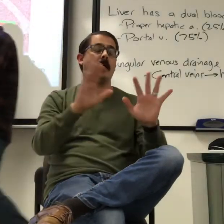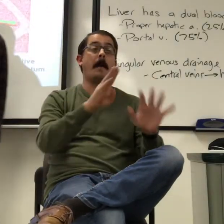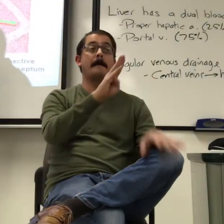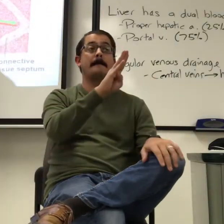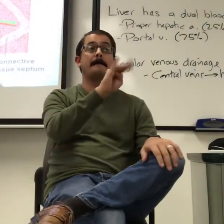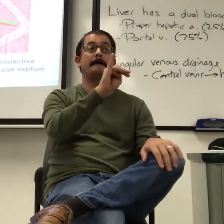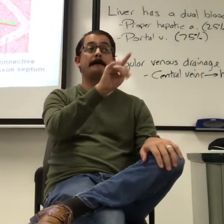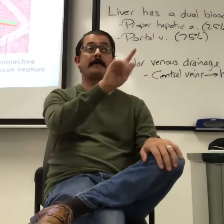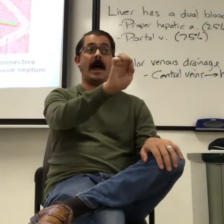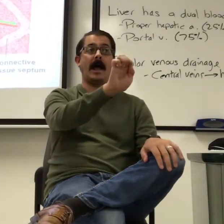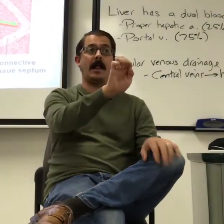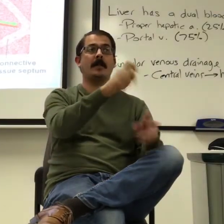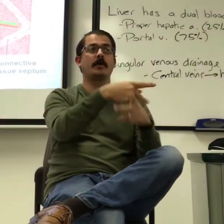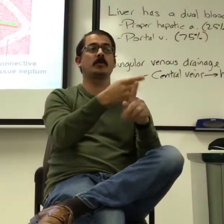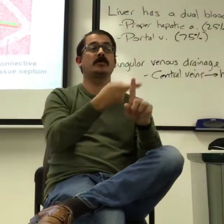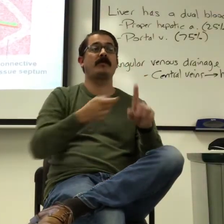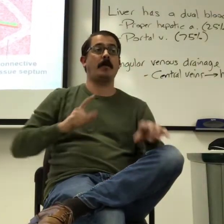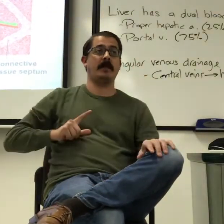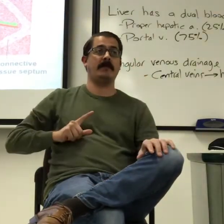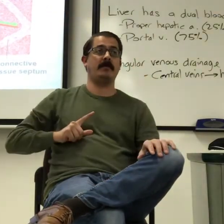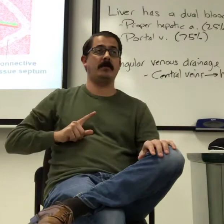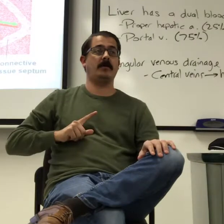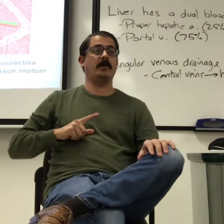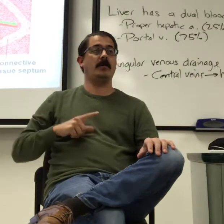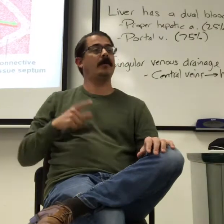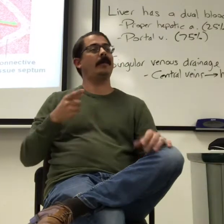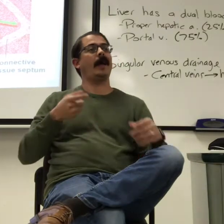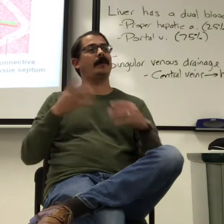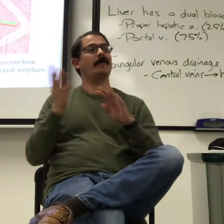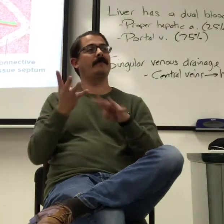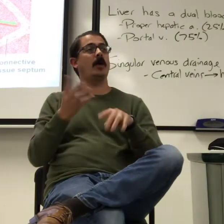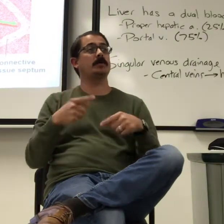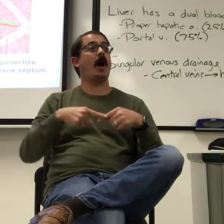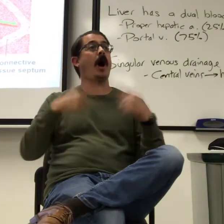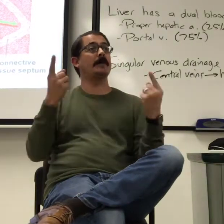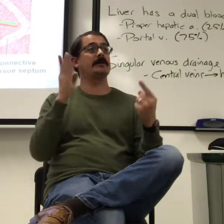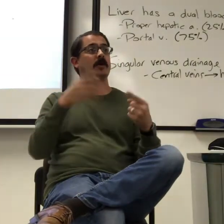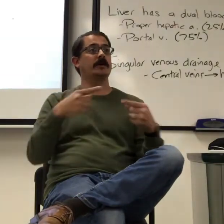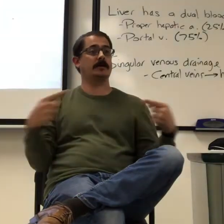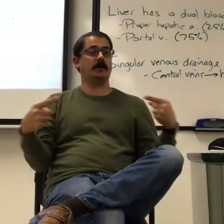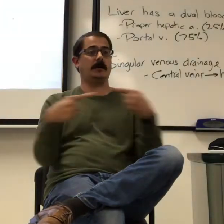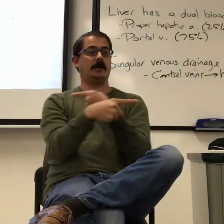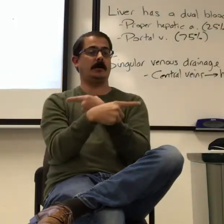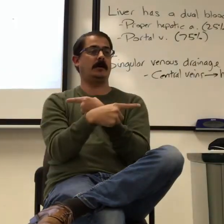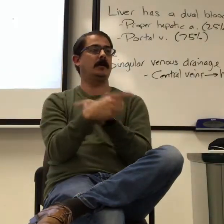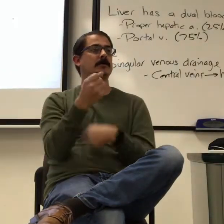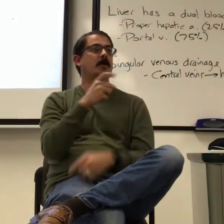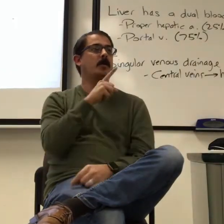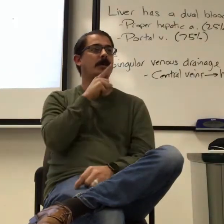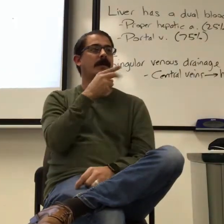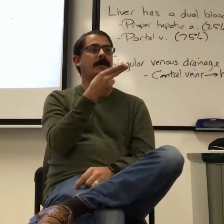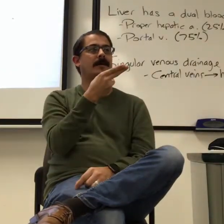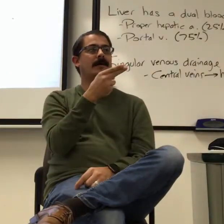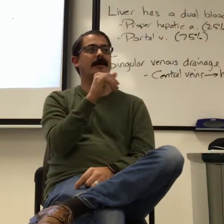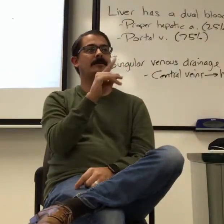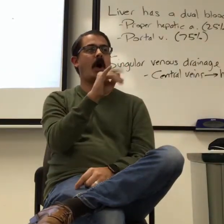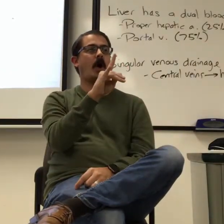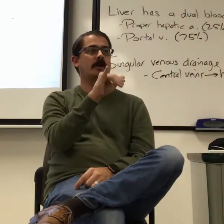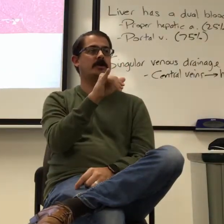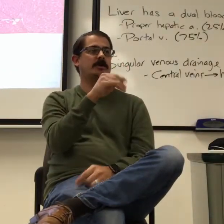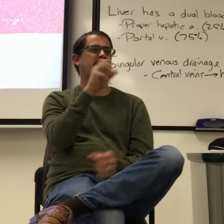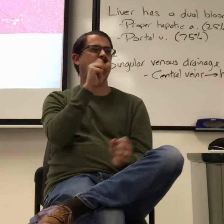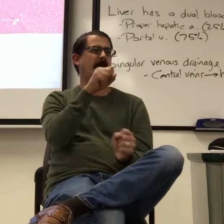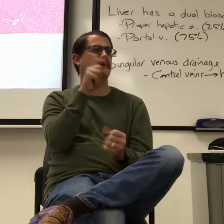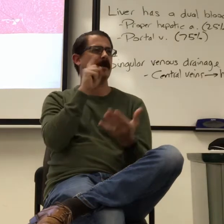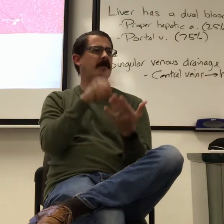bile produced by the liver flows in the opposite direction towards the corners. And so really the histology, what you should be able to identify